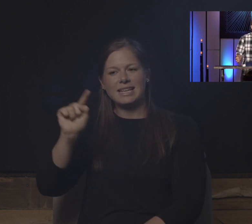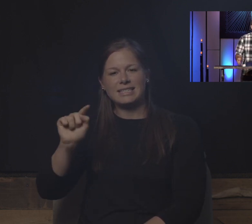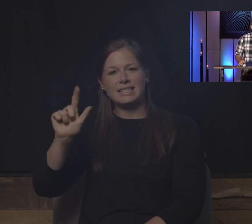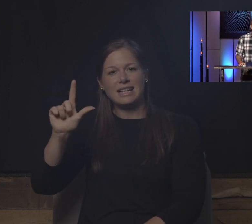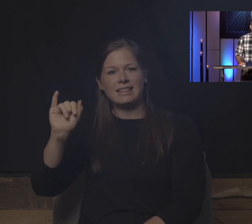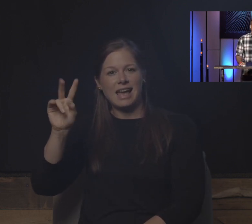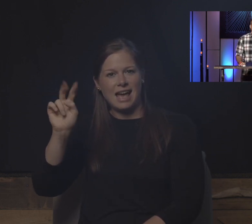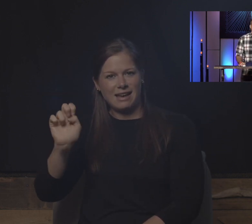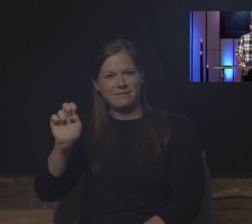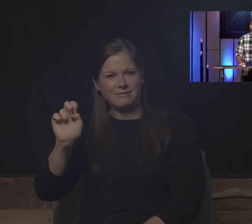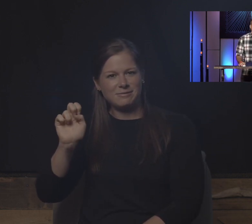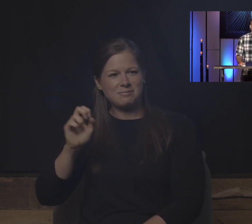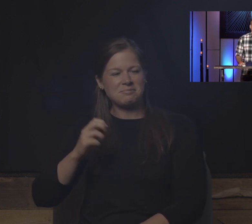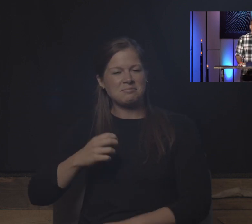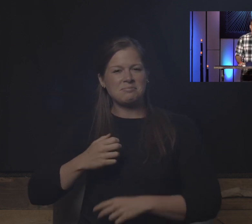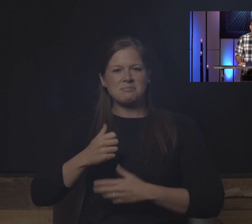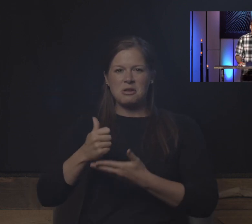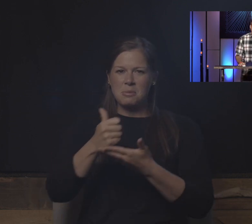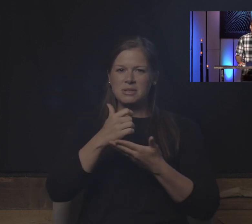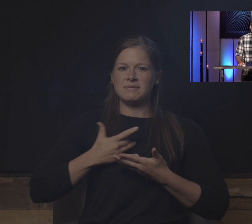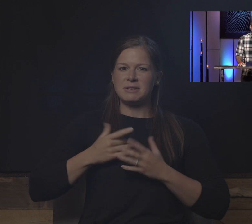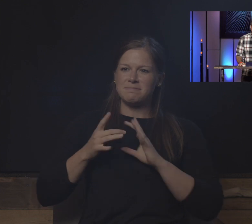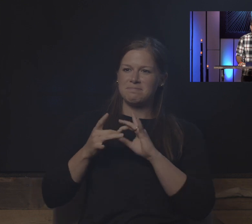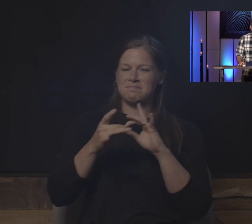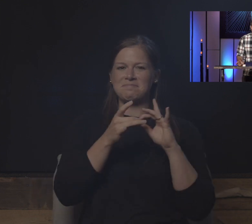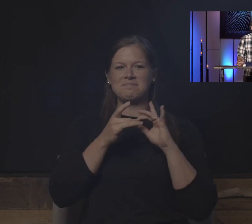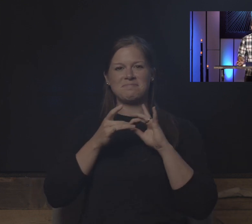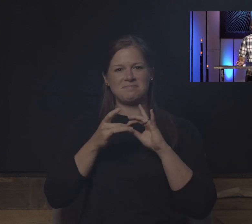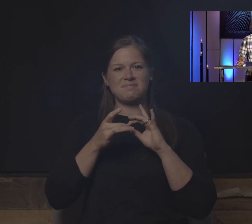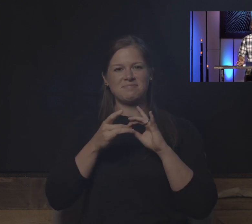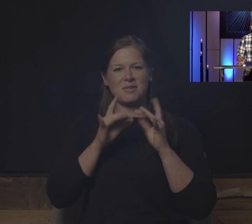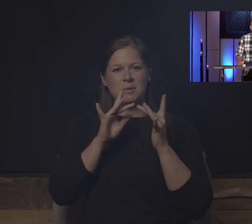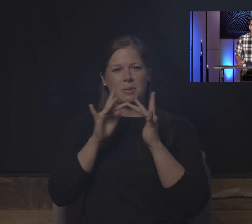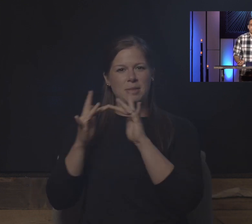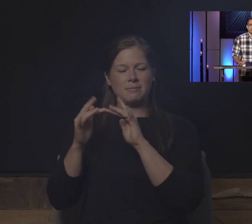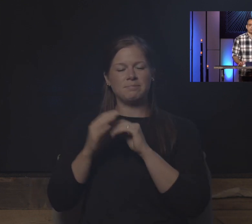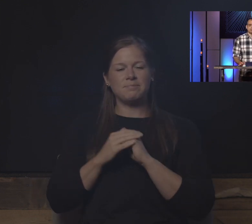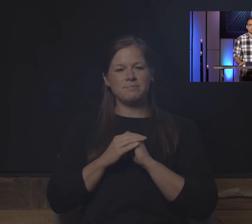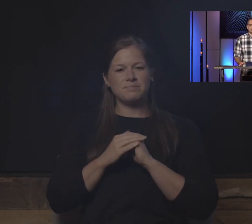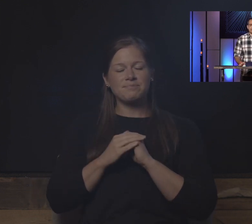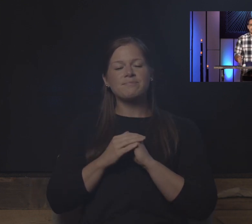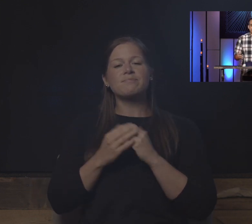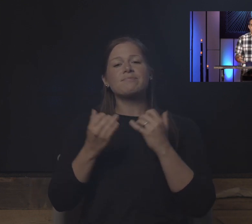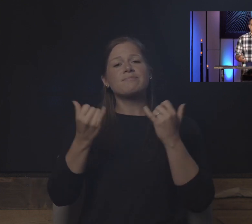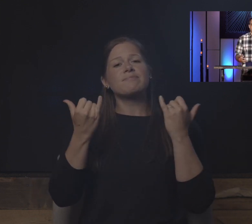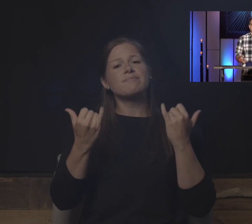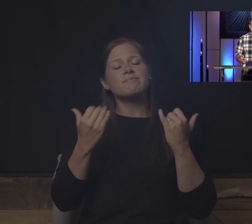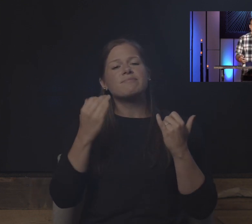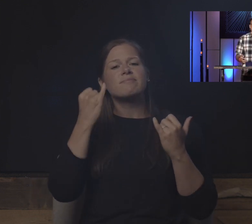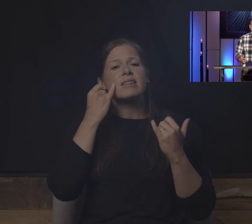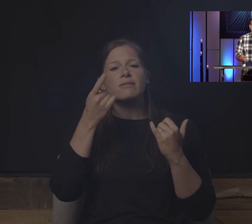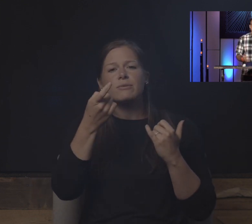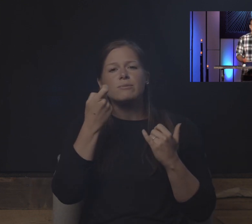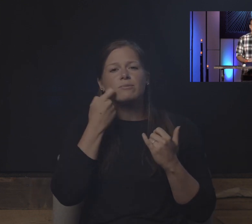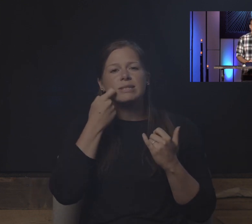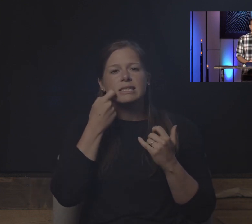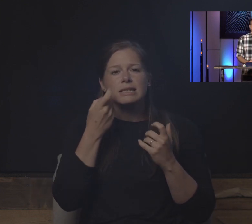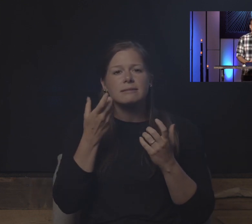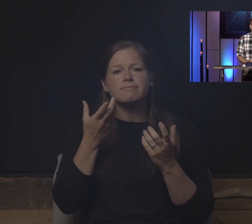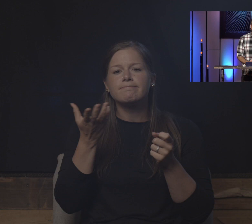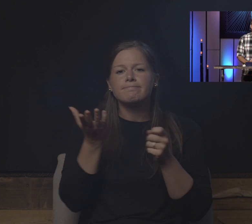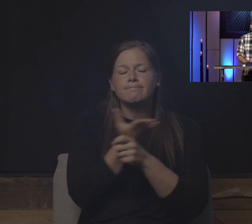to you if you've lost your job or you've been put on furlough. Let us know how we can help you. Email us,